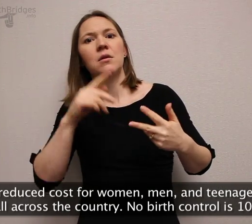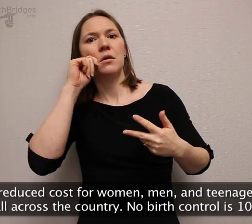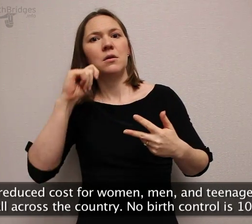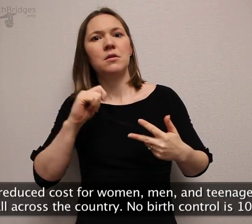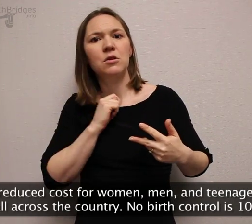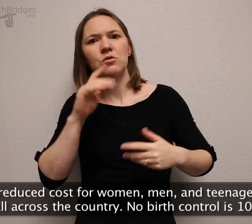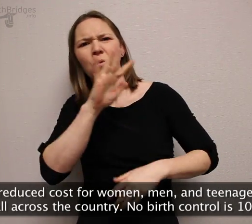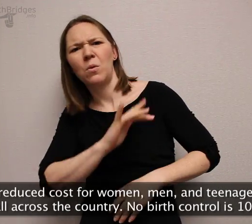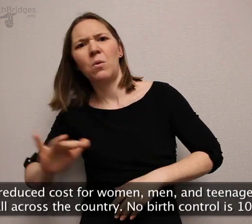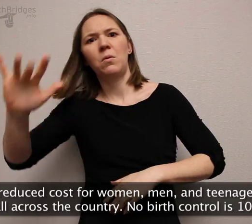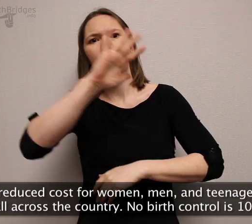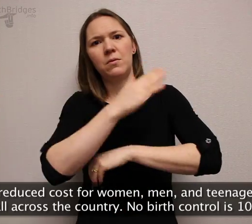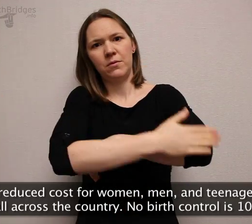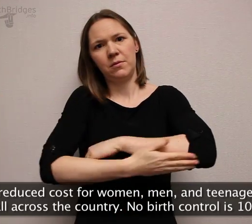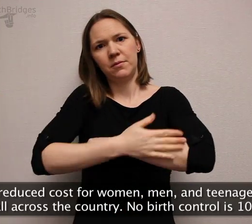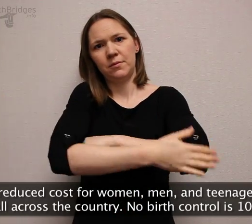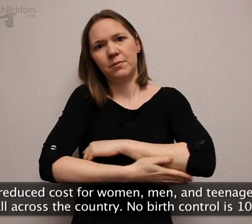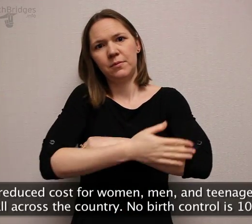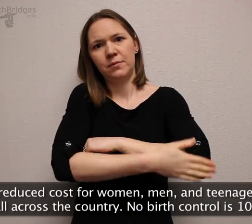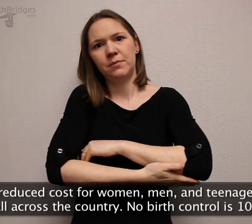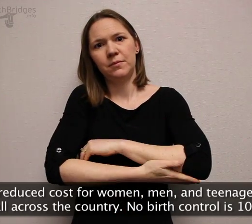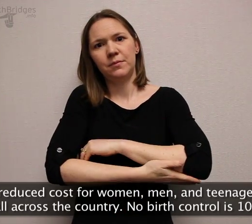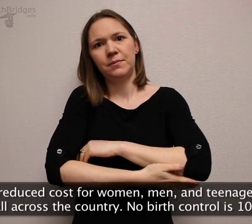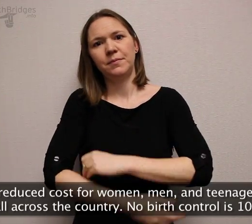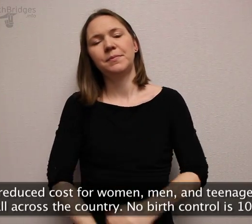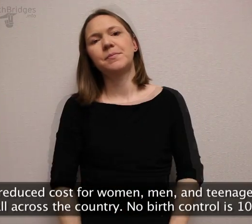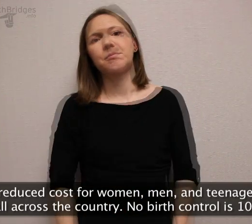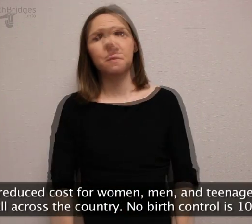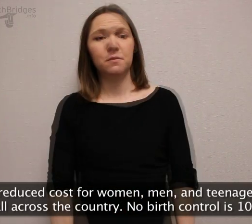and teenagers all across the country.